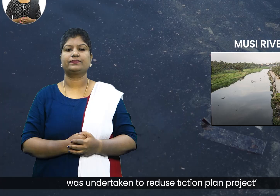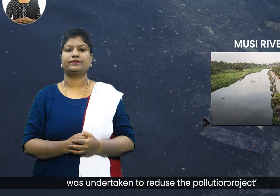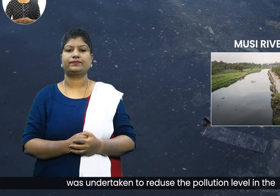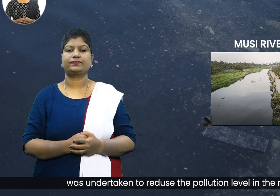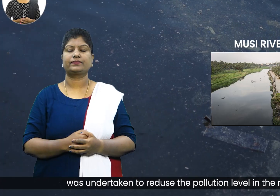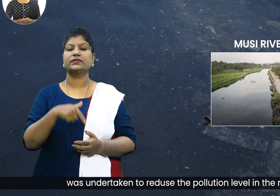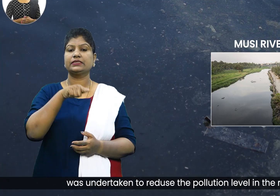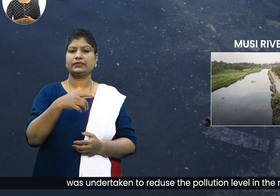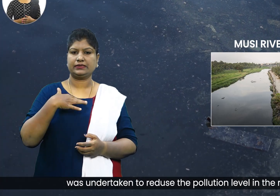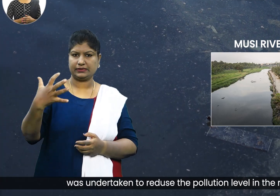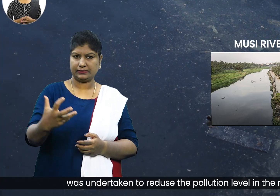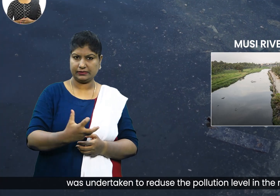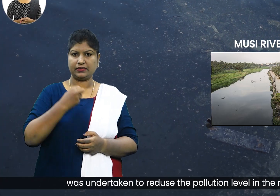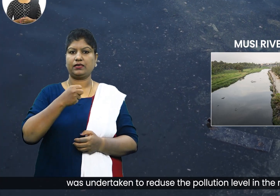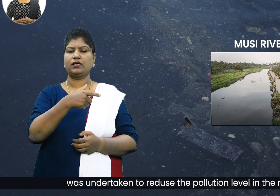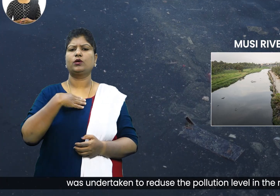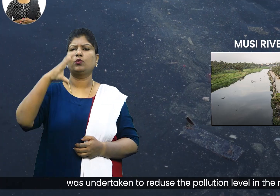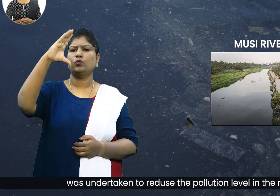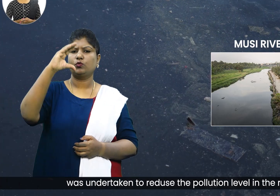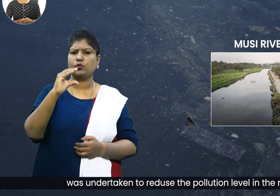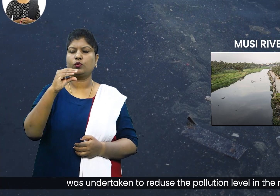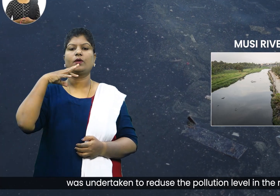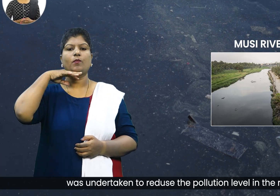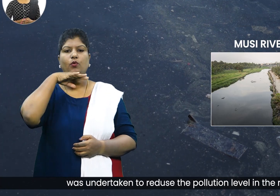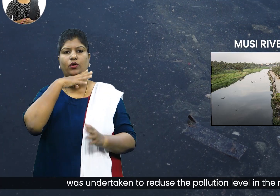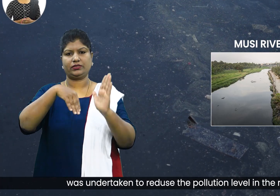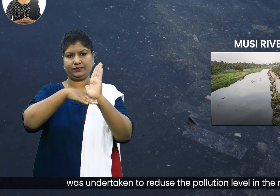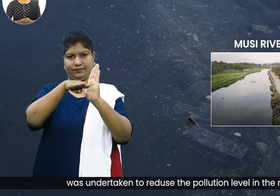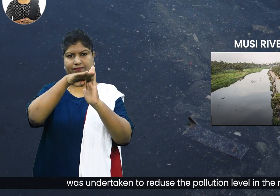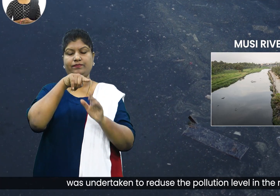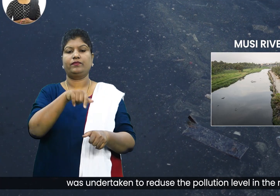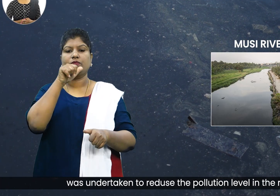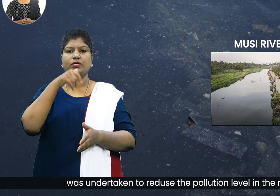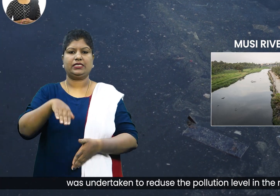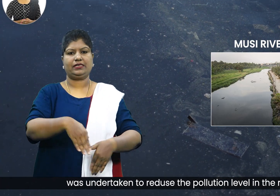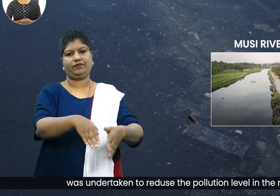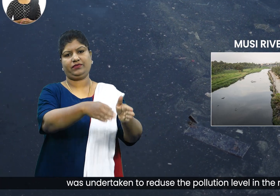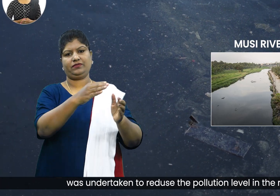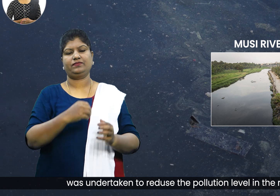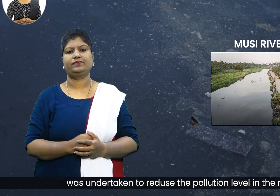was undertaken to reduce the pollution level in the river.